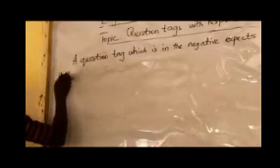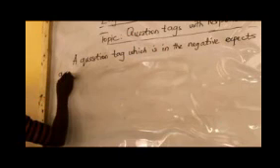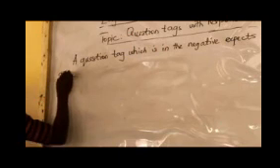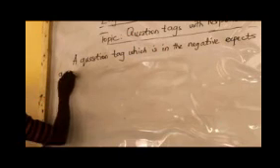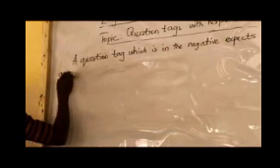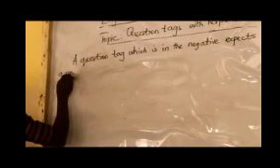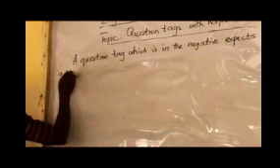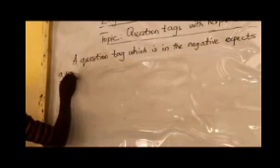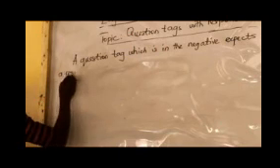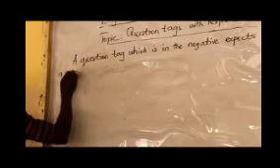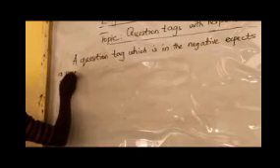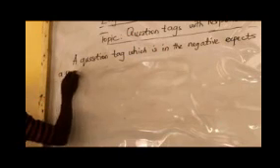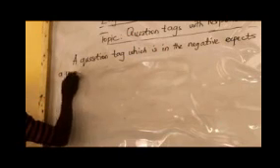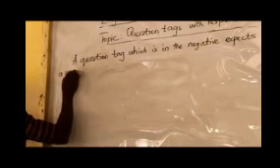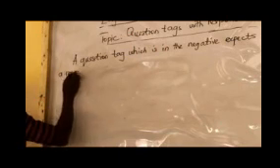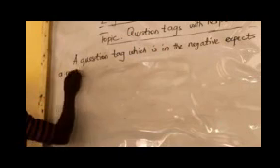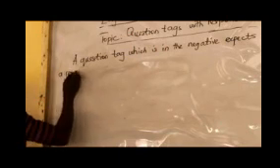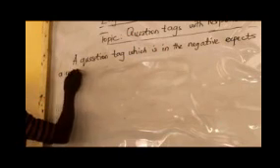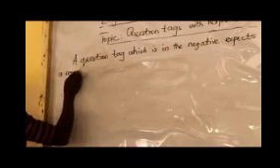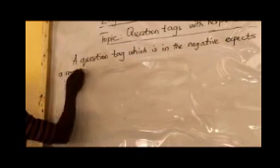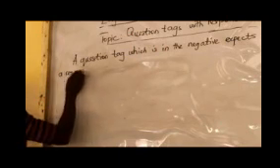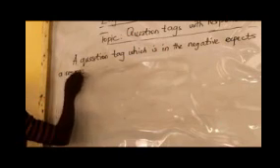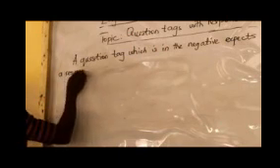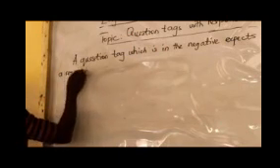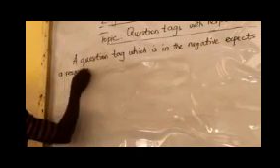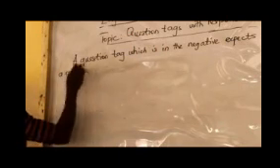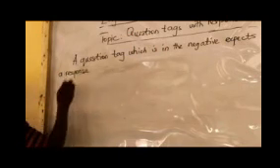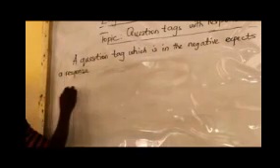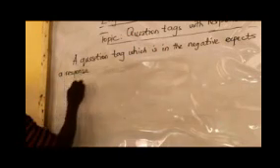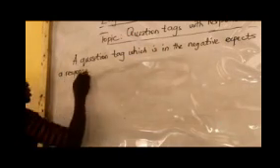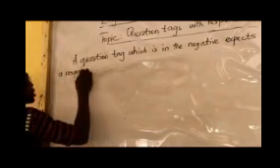a response